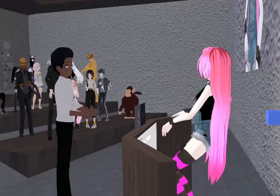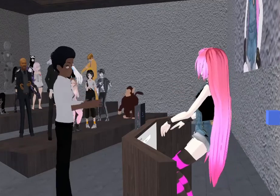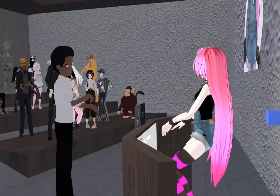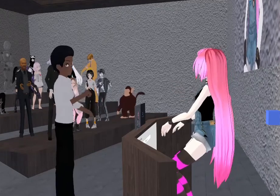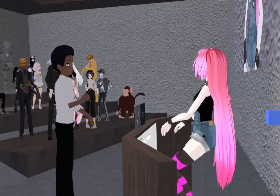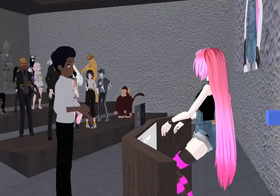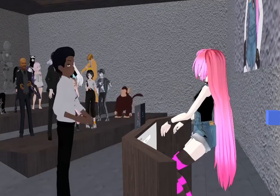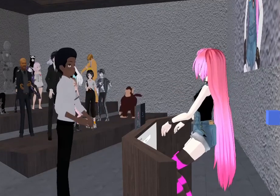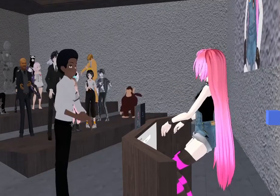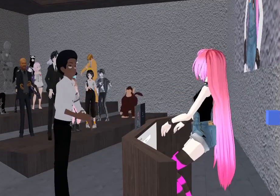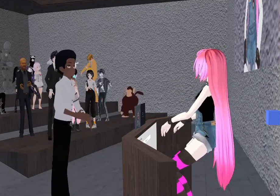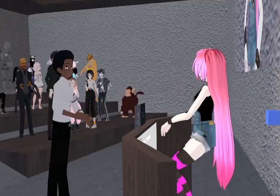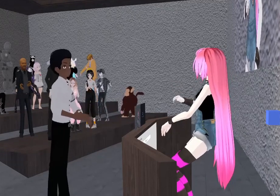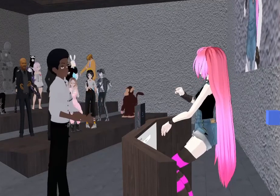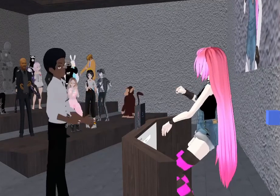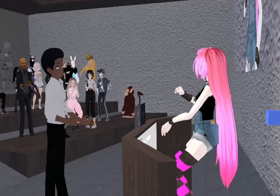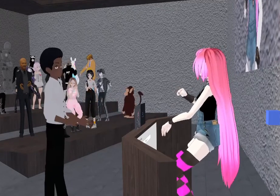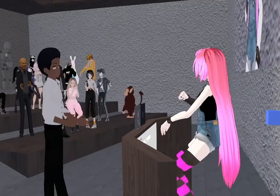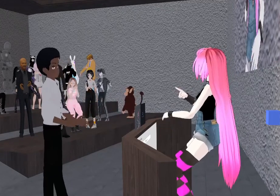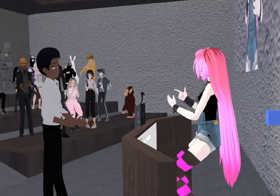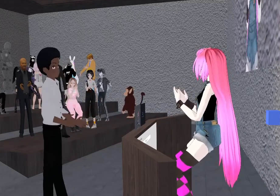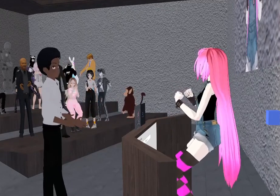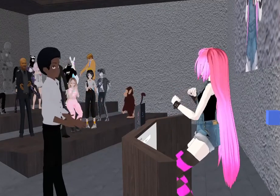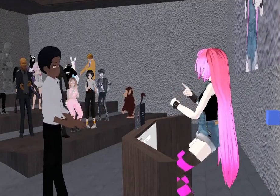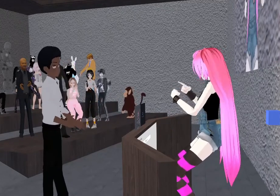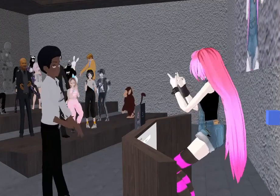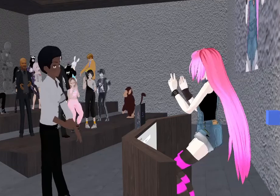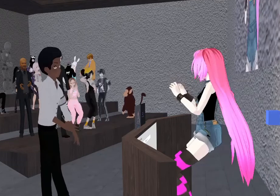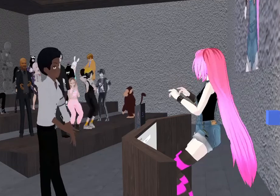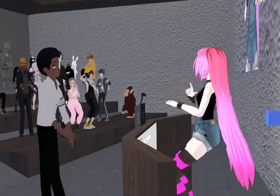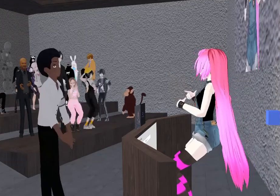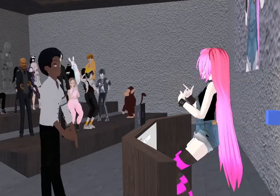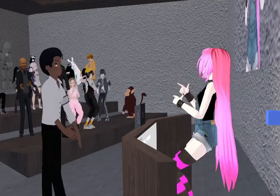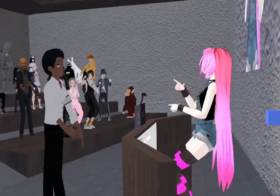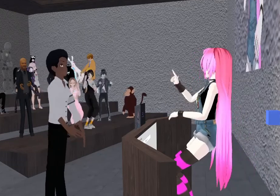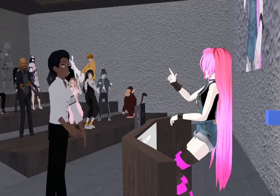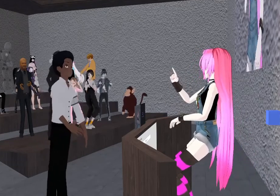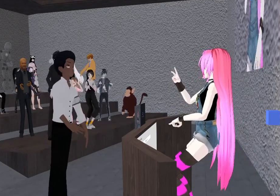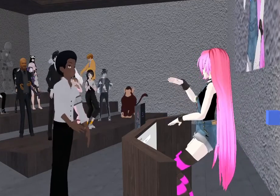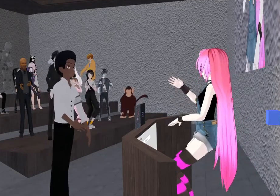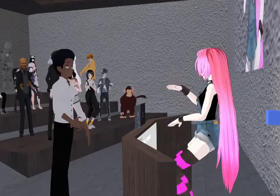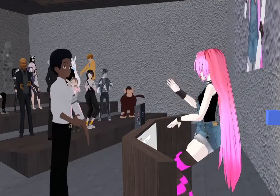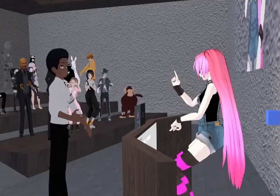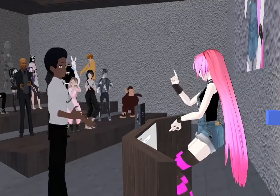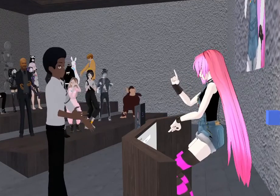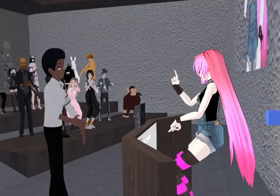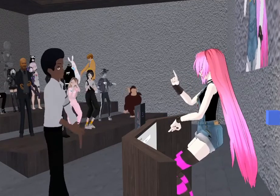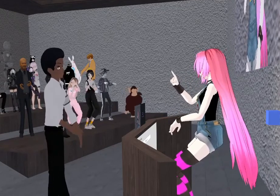Ah. Yeah. So if you want to use that both in VR or in real life, it depends. I'd say it depends if your real life name starts with